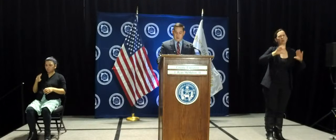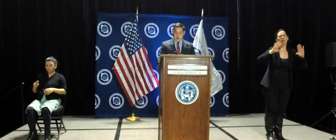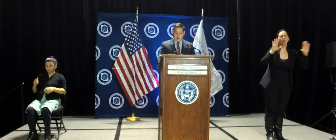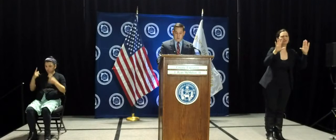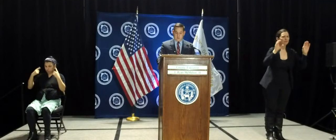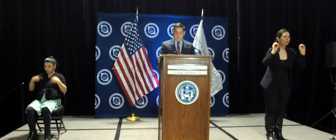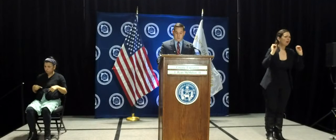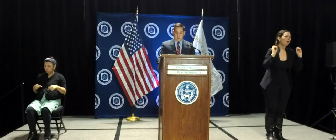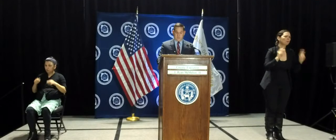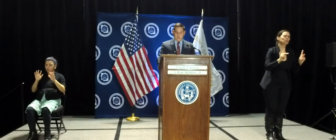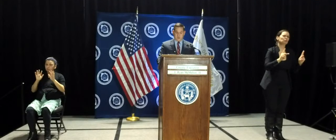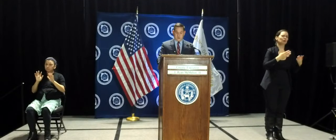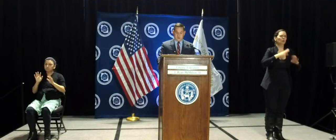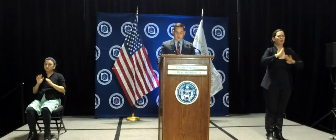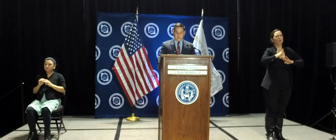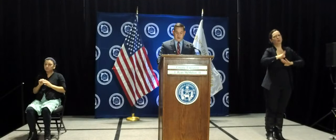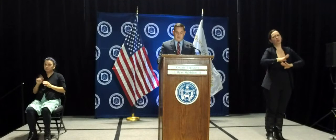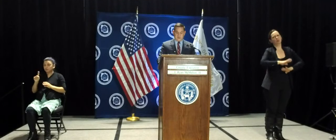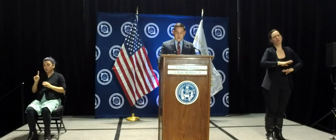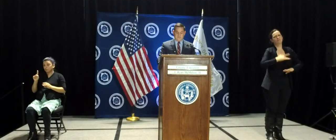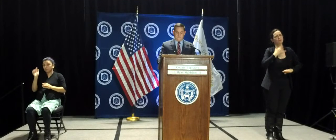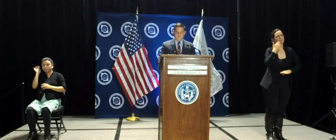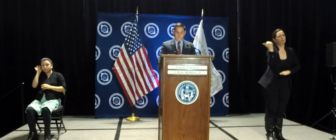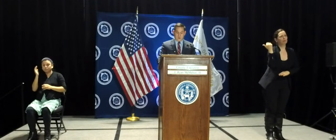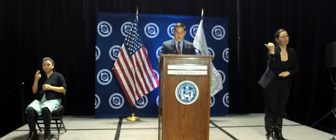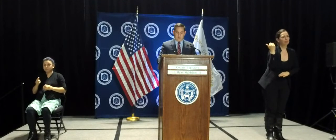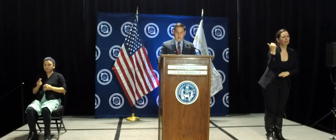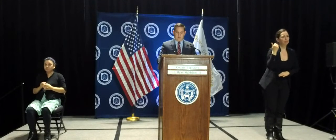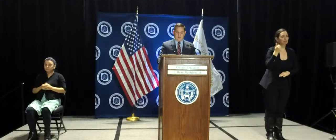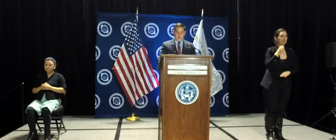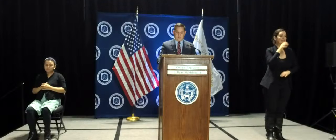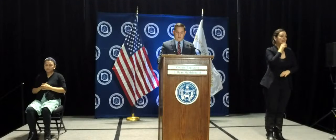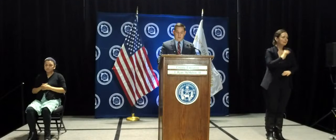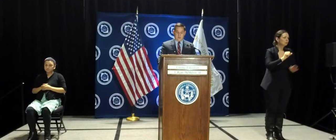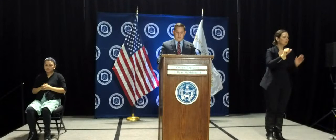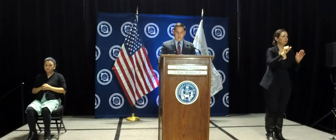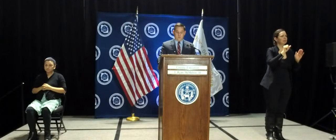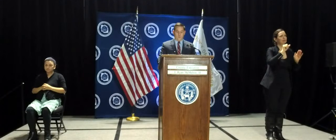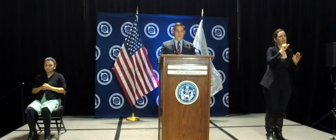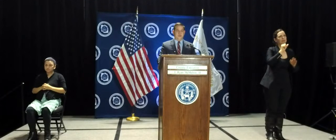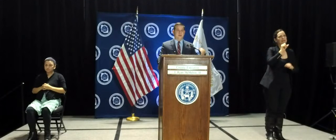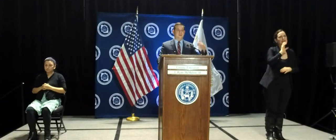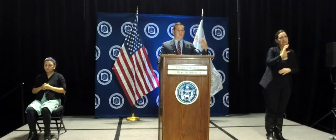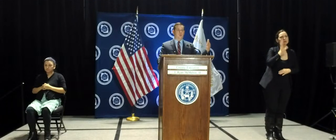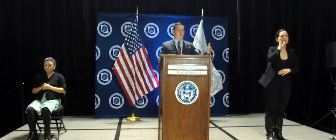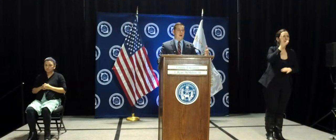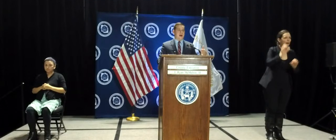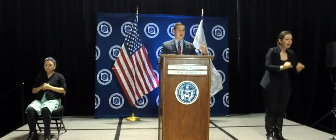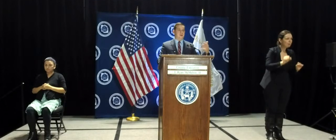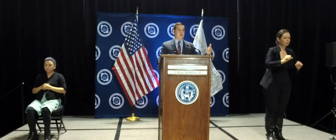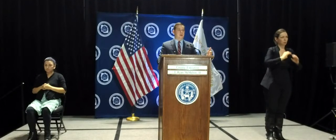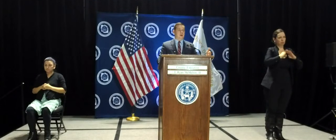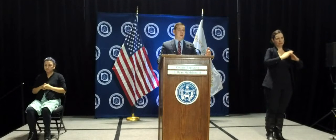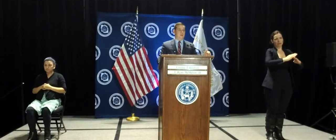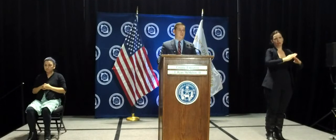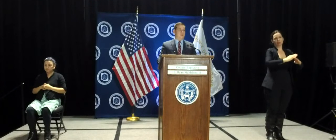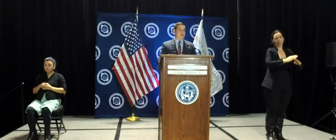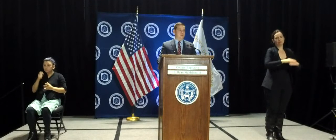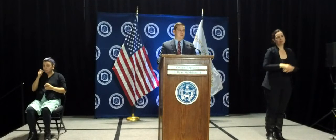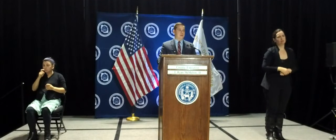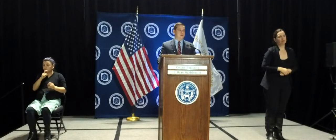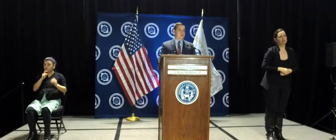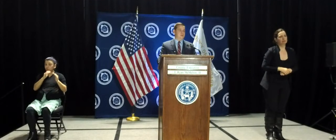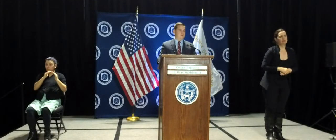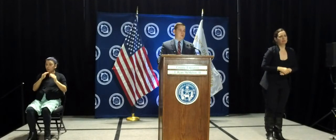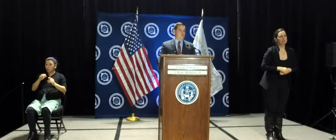that this population is going to be vaccinated. And then as we get through that, the